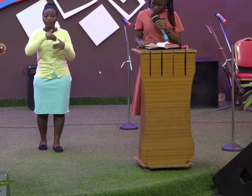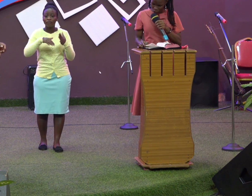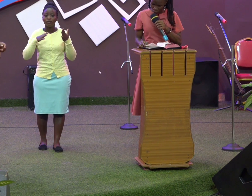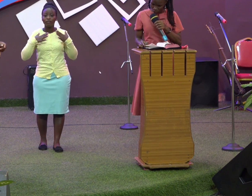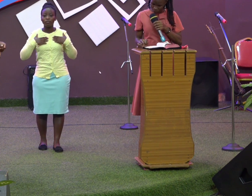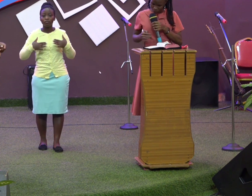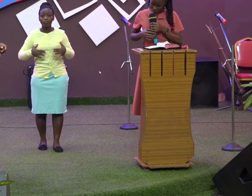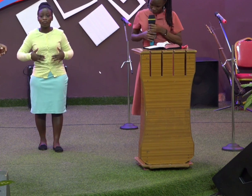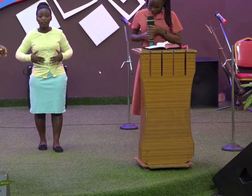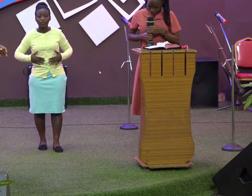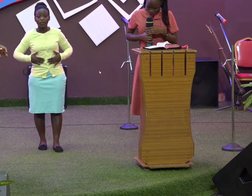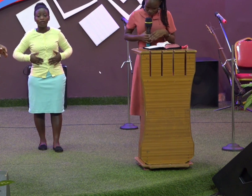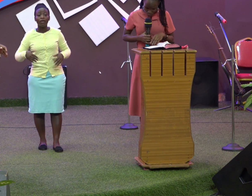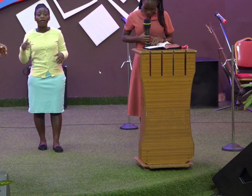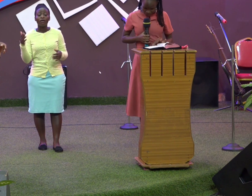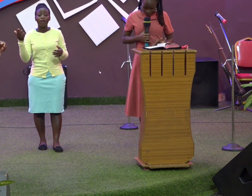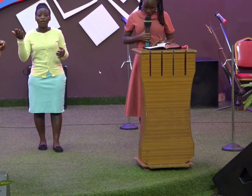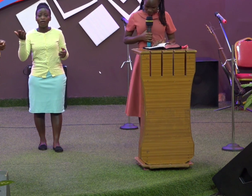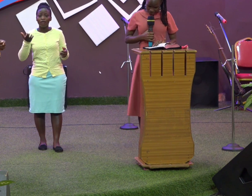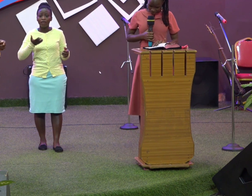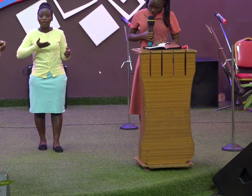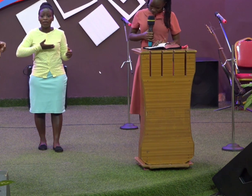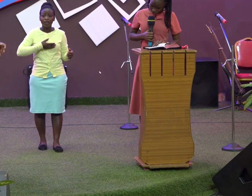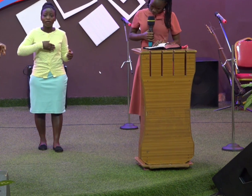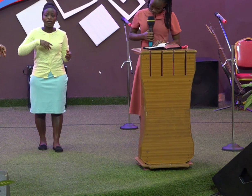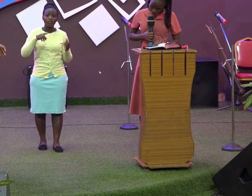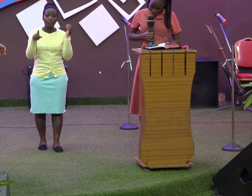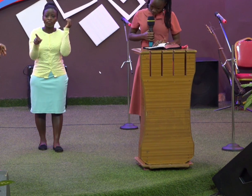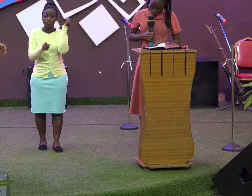is fornication, there is